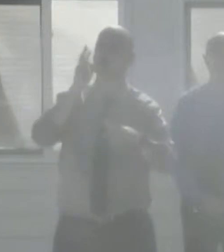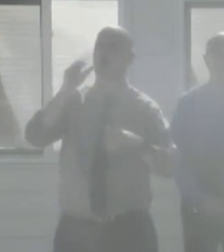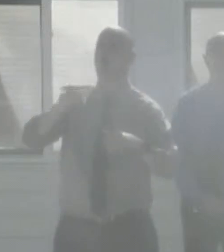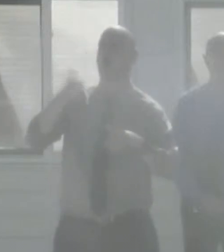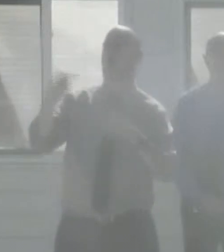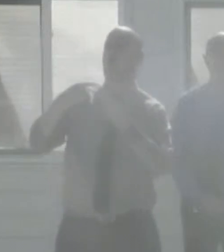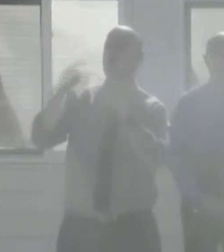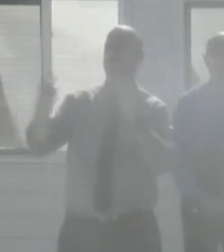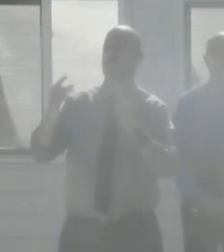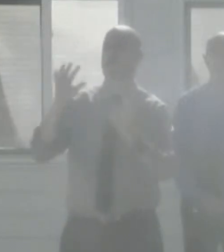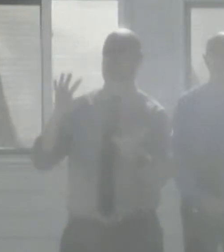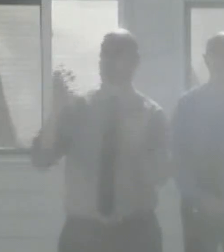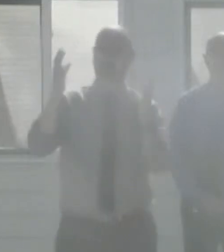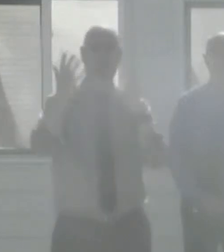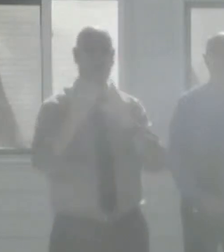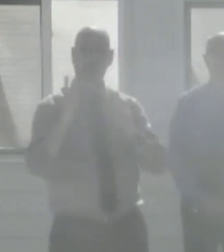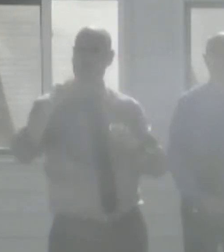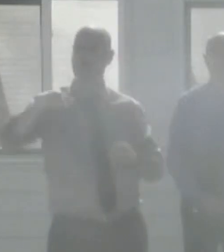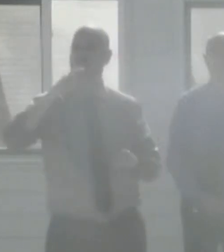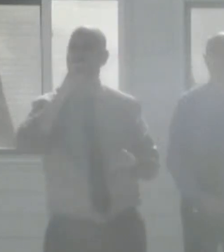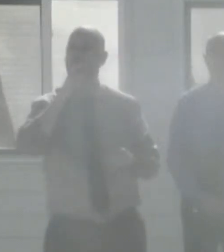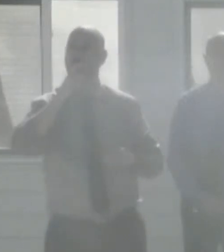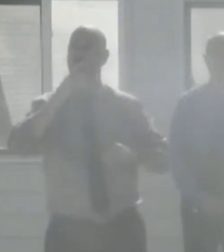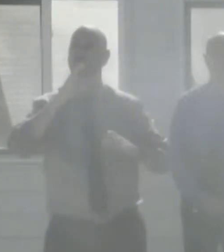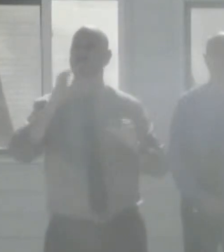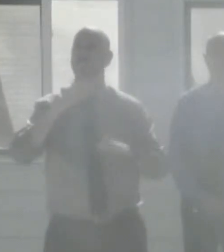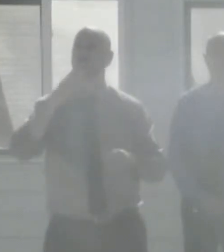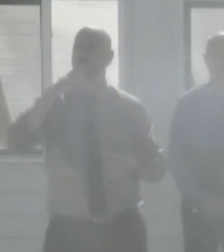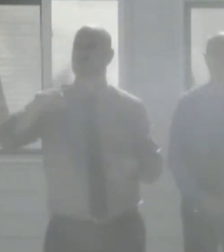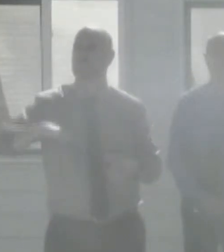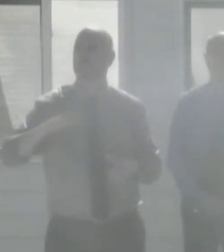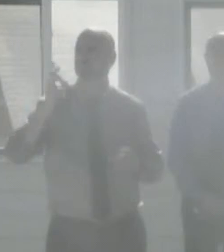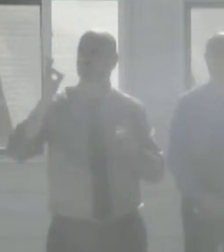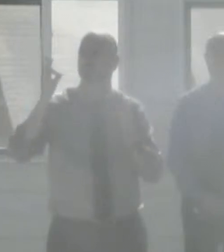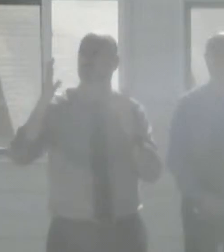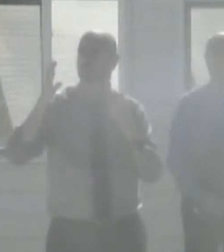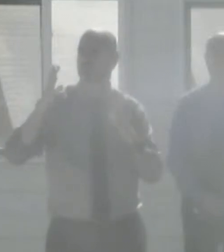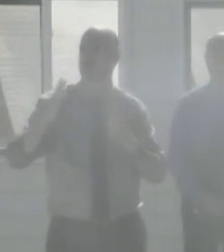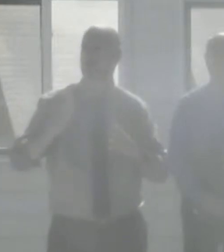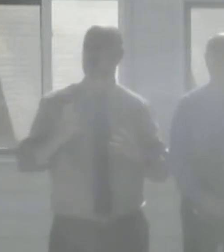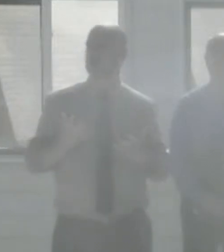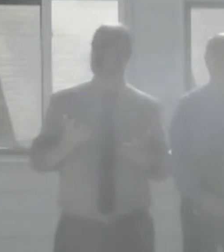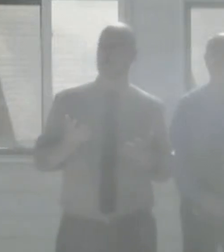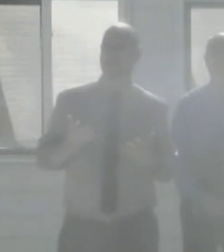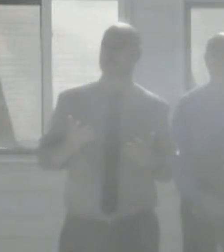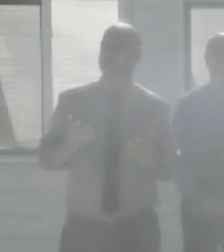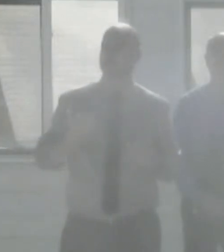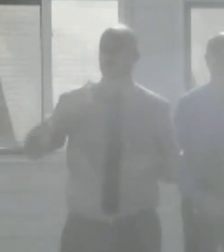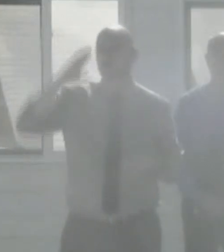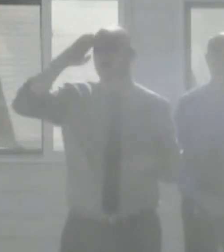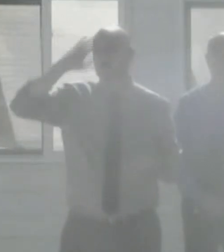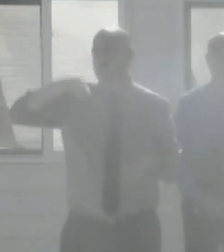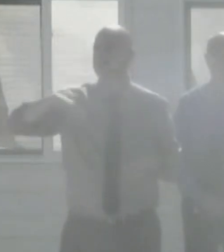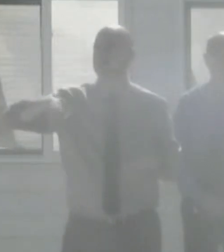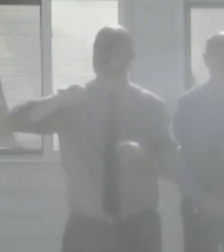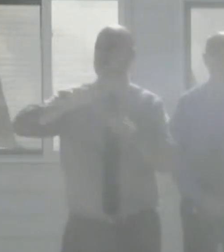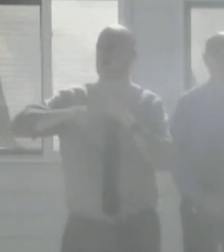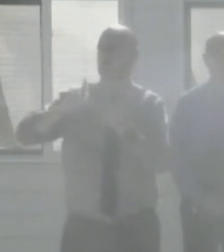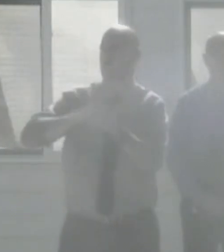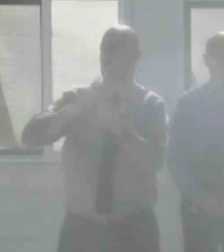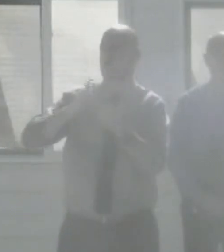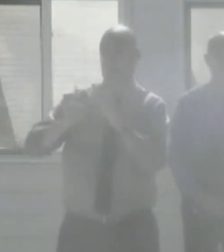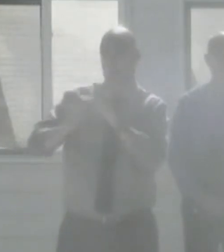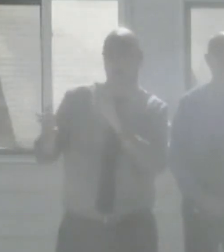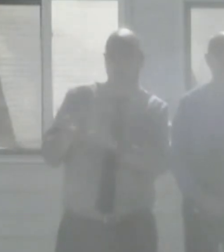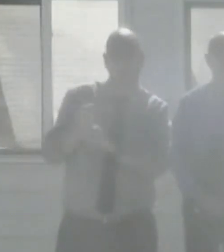people who do a lot of really bad things. And so just know you're not going to get away with it. You will be held accountable one way